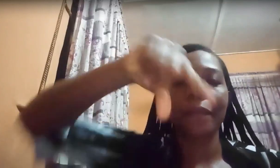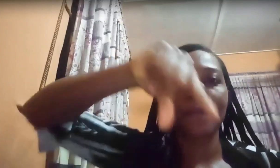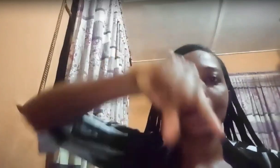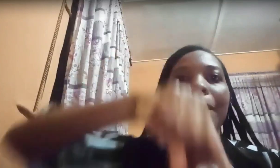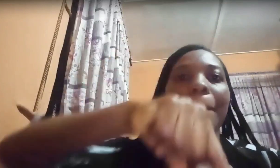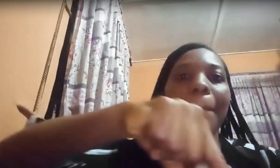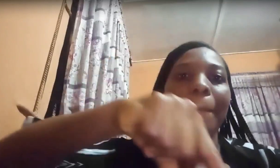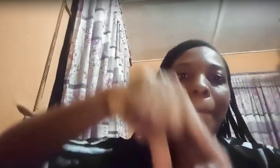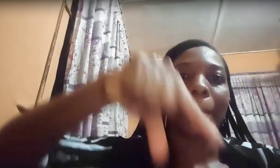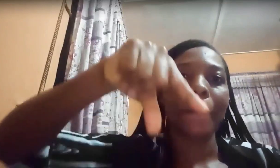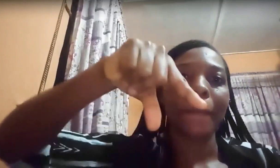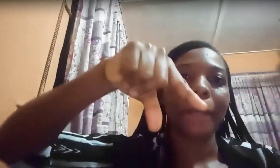R.